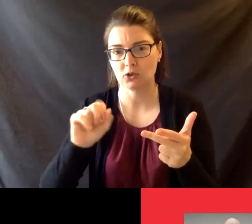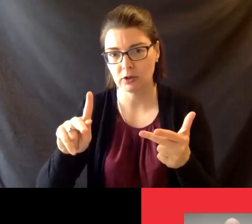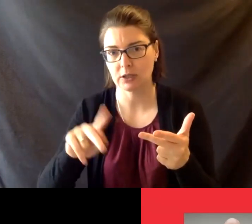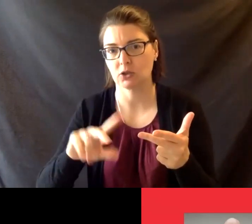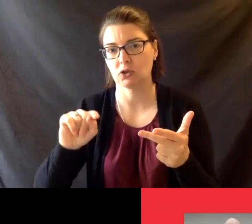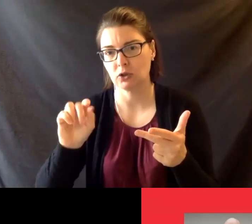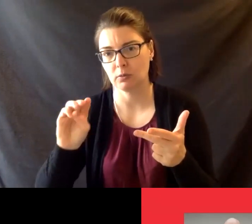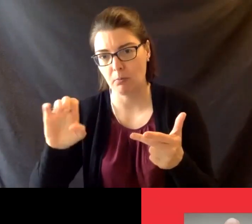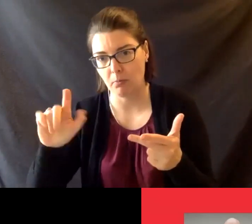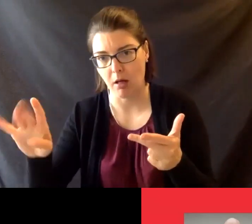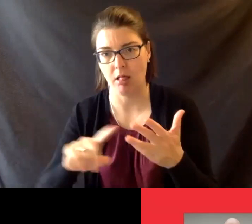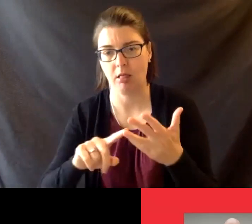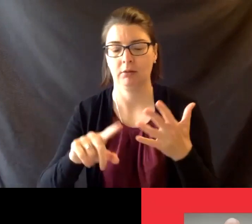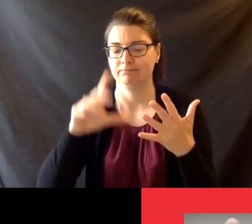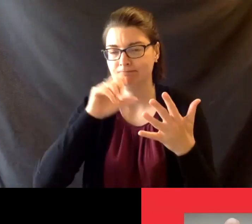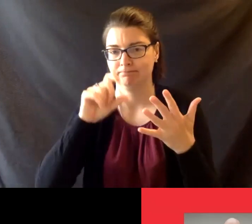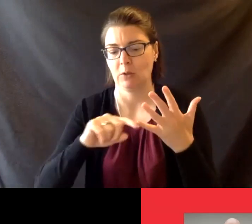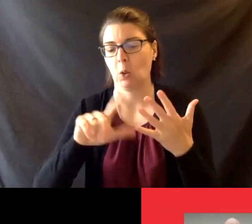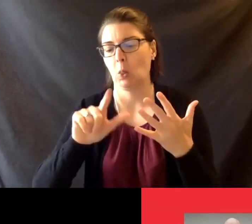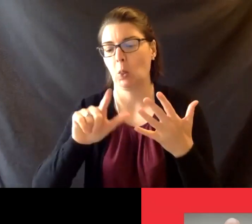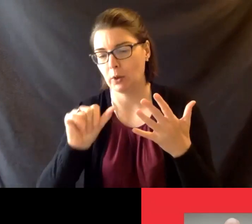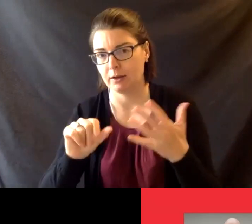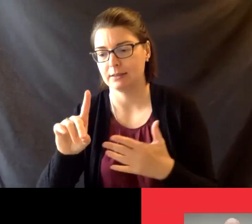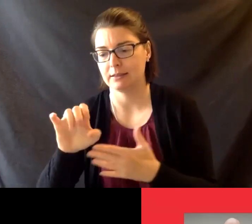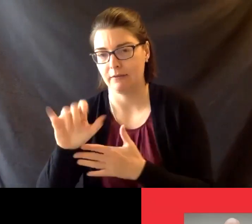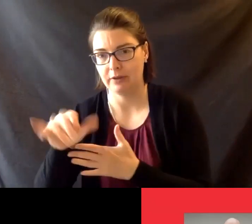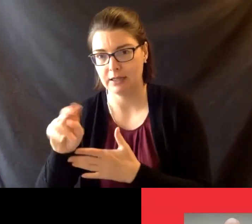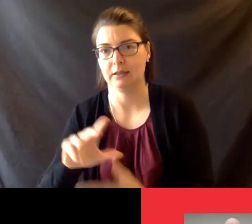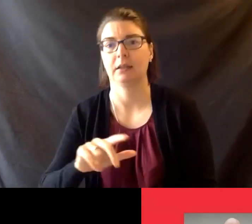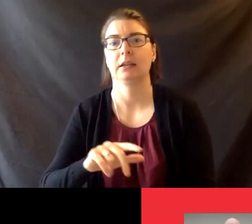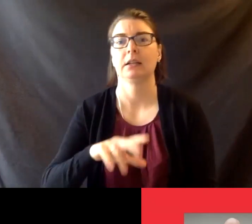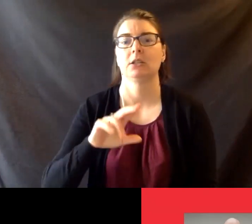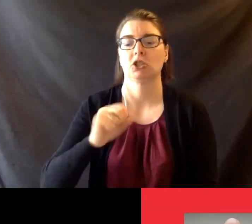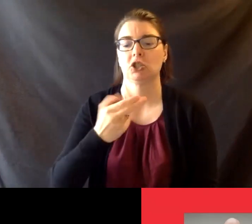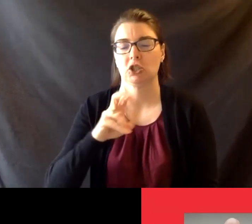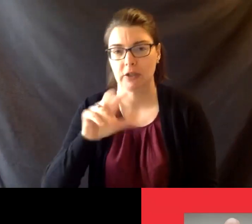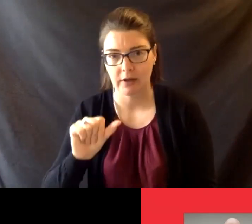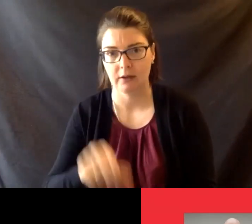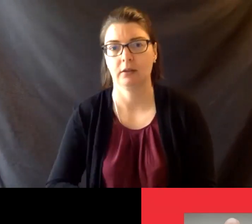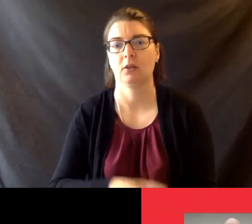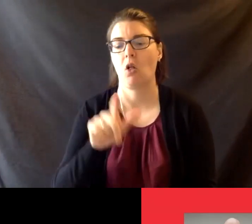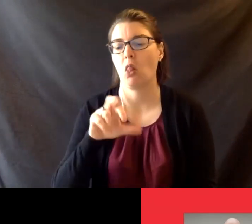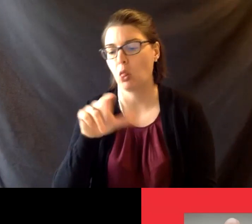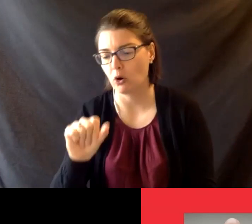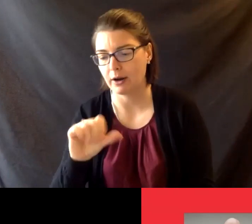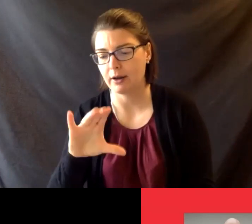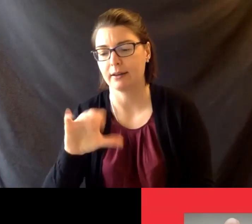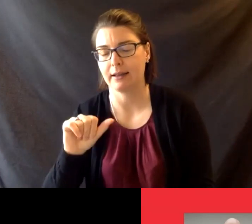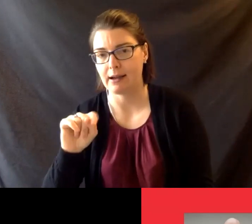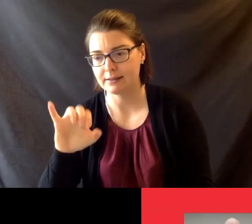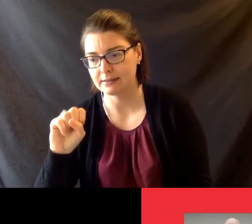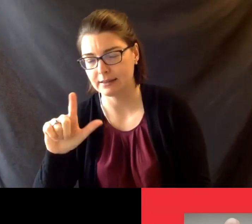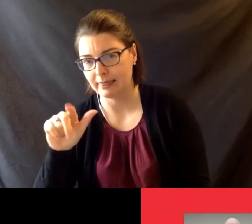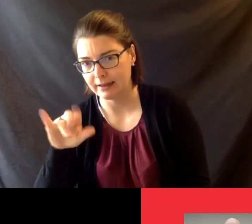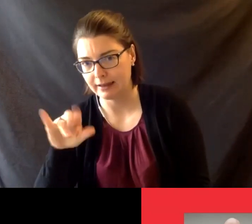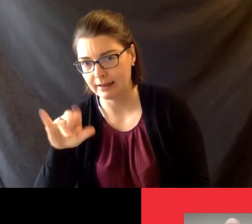Catherine Bellissimo, Luca Delfini, Shivam Gandhi, Laura Castellani, and others. These are the students and trainees